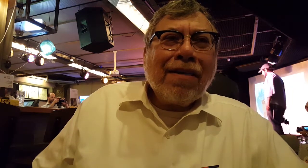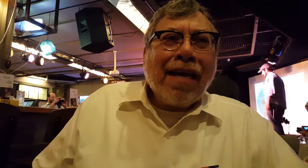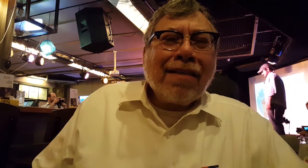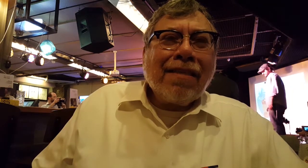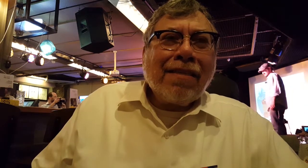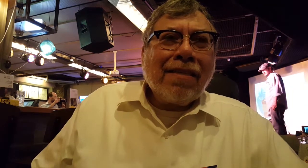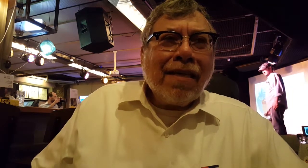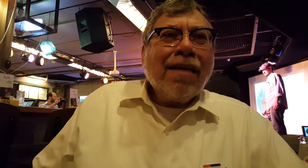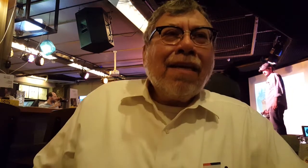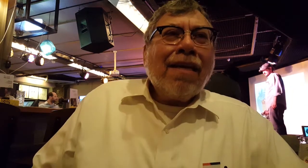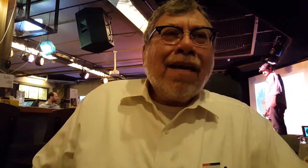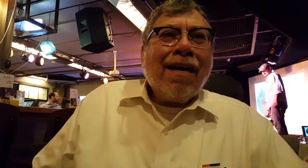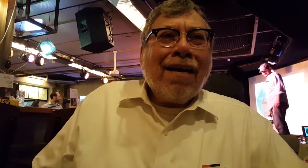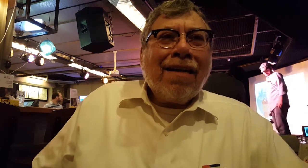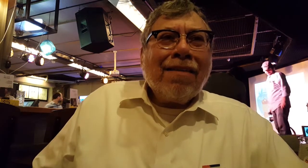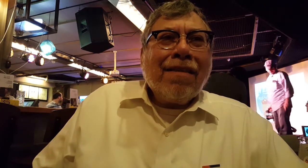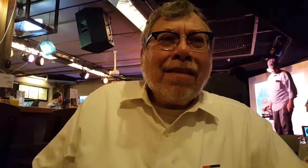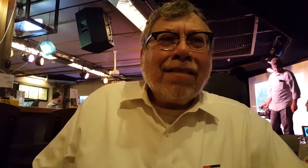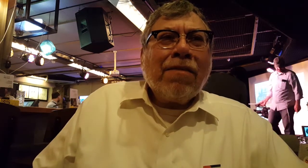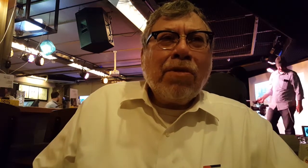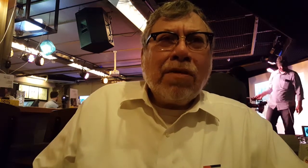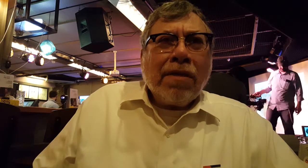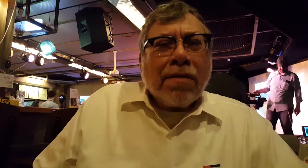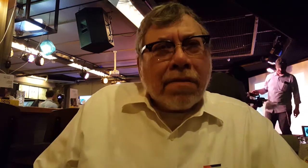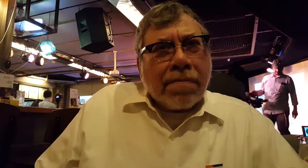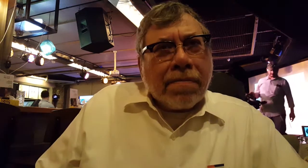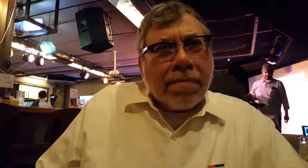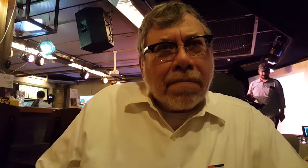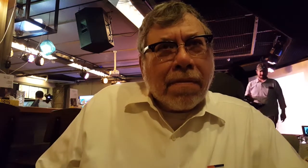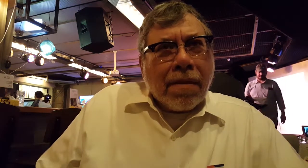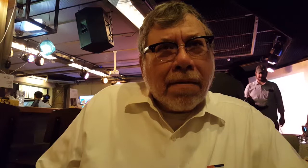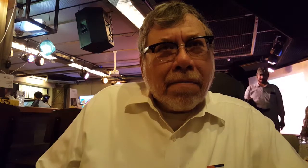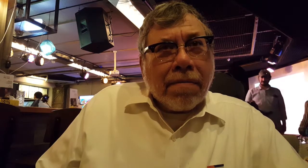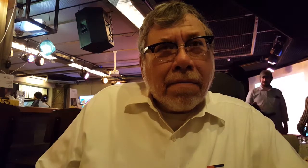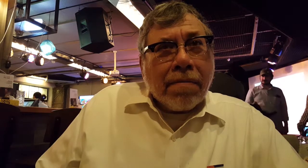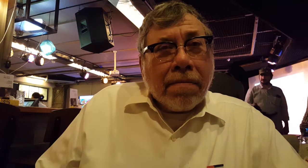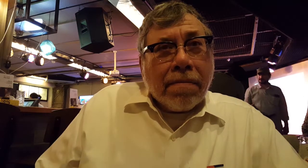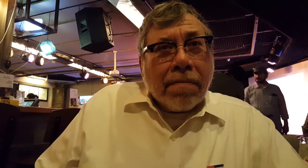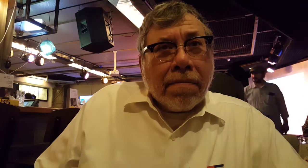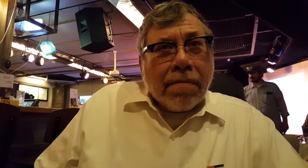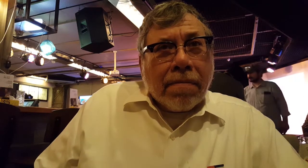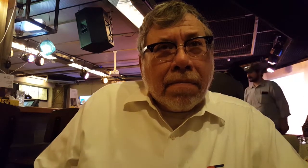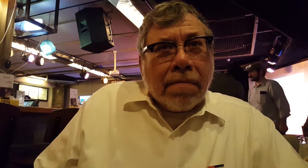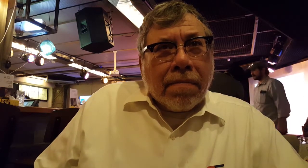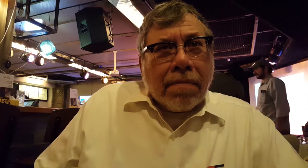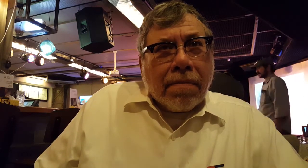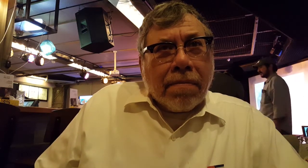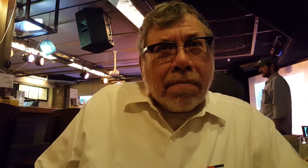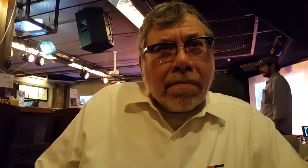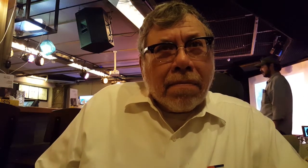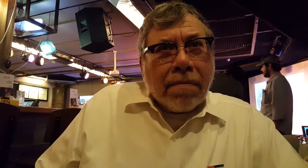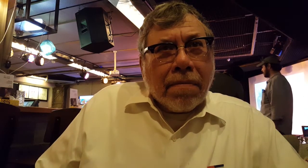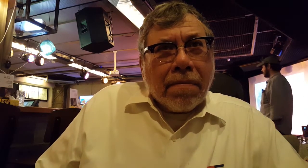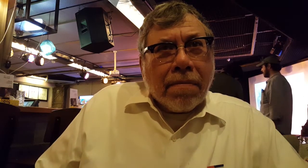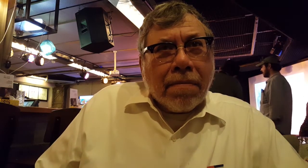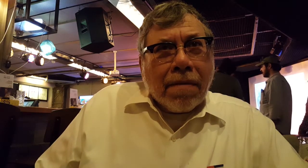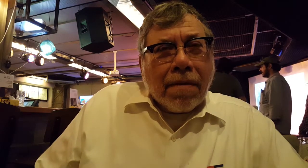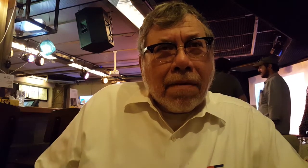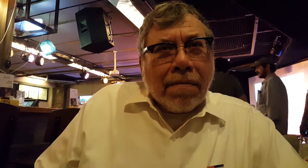connect these communities. Now, that brings me to my next question, which is, what's the difference between American